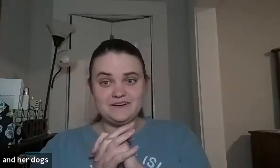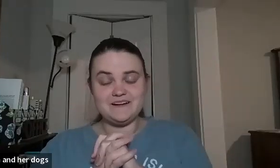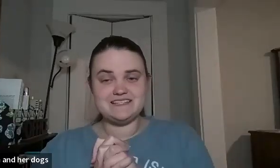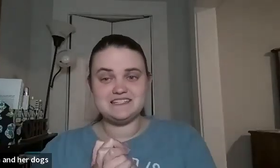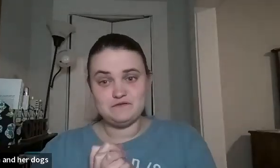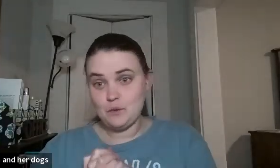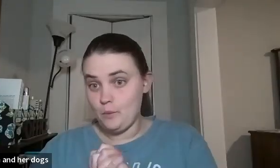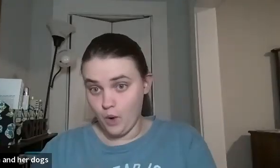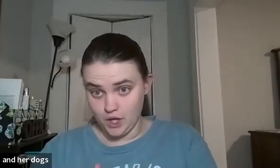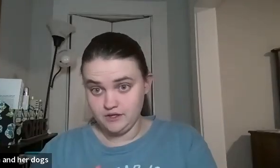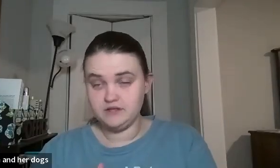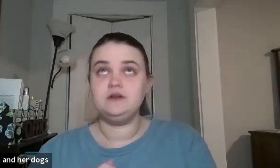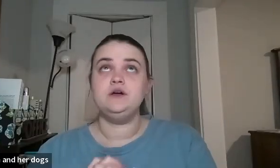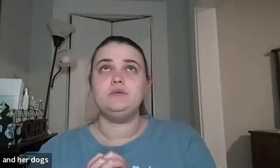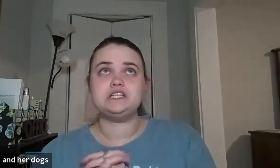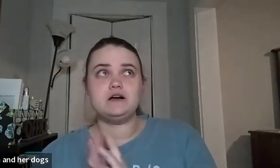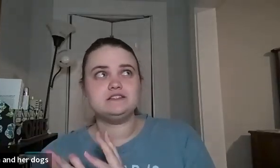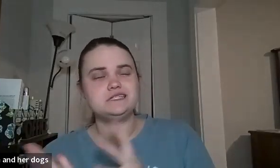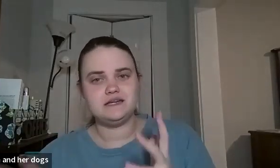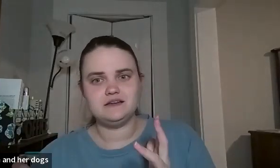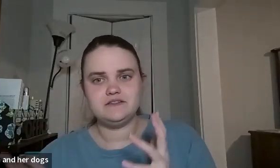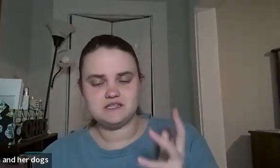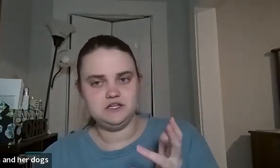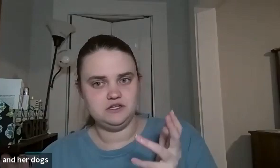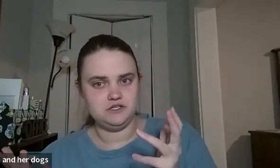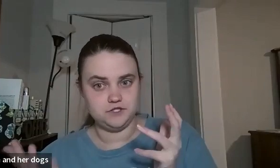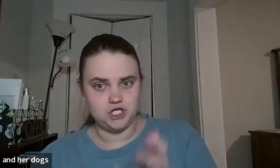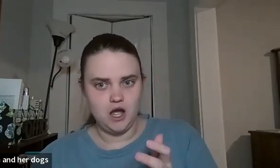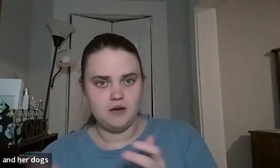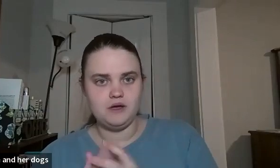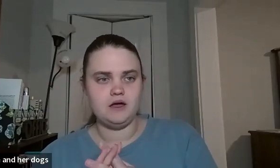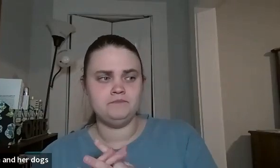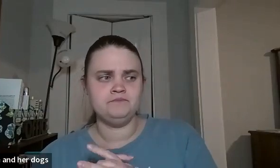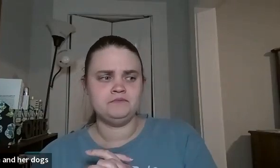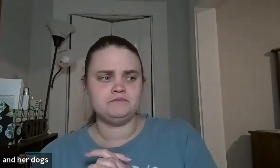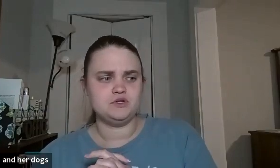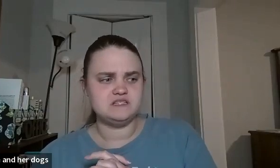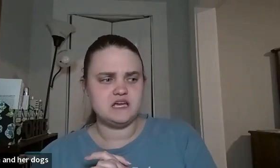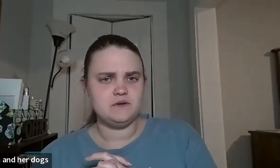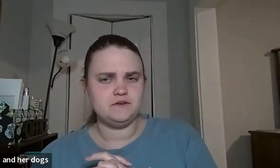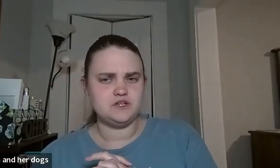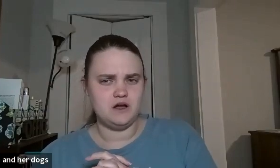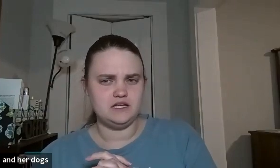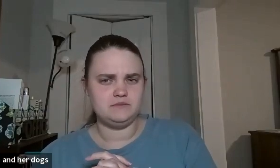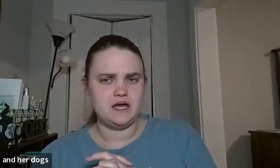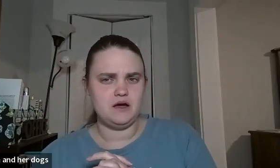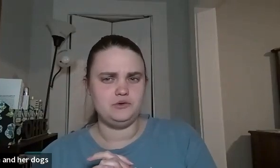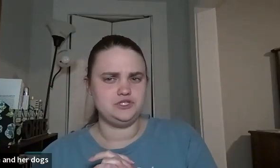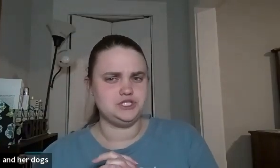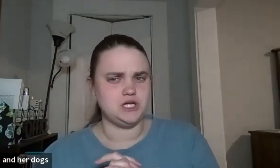learn is the sign for work, which also is technically the sign you can use for job. Most of the time, if you're talking about